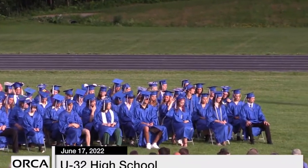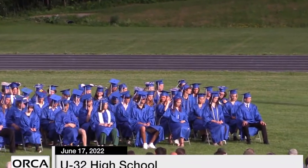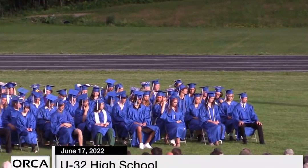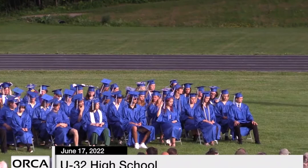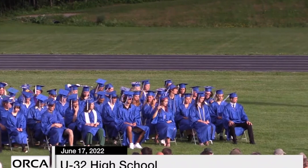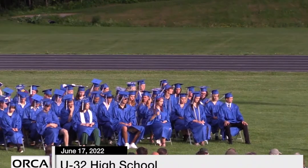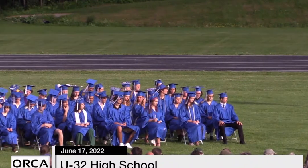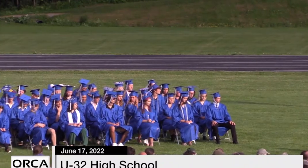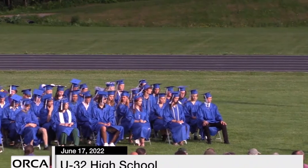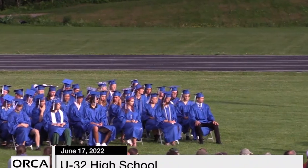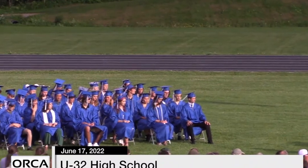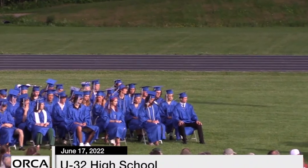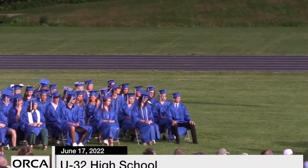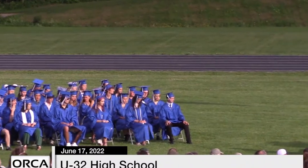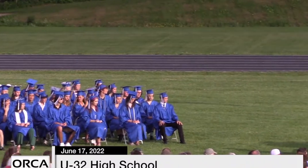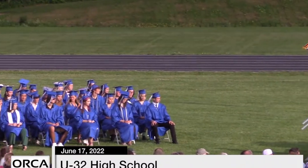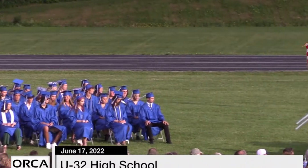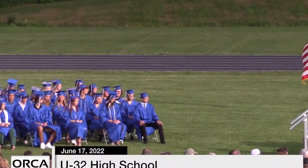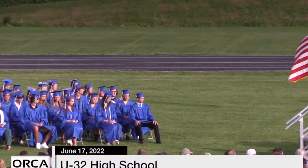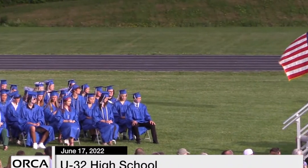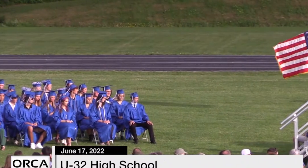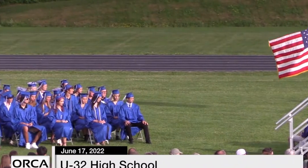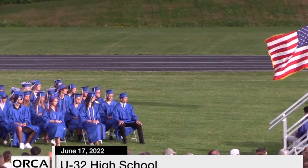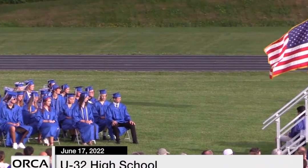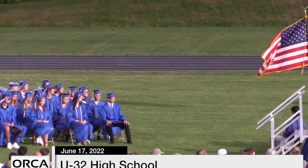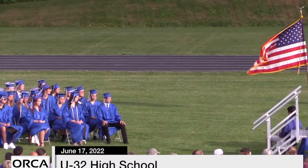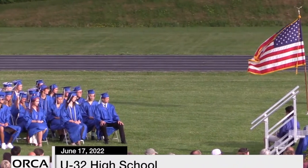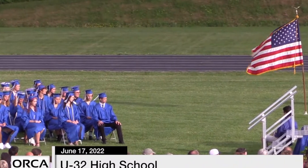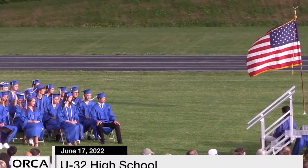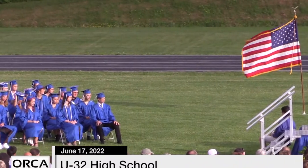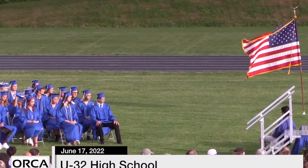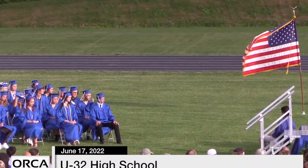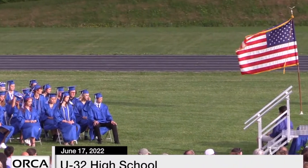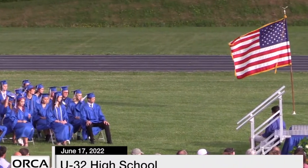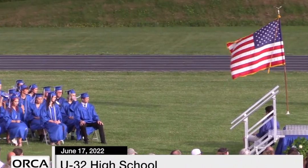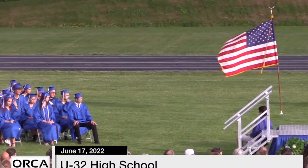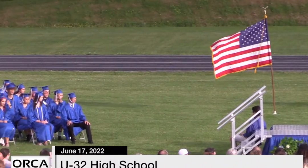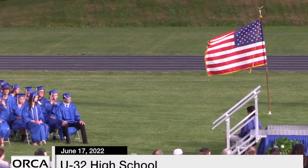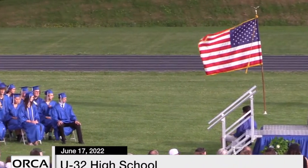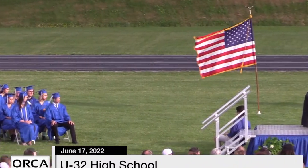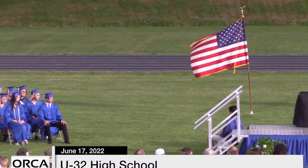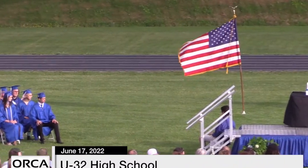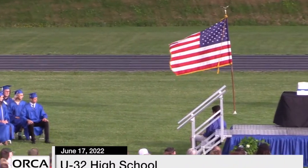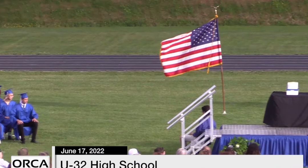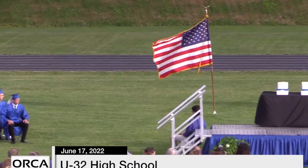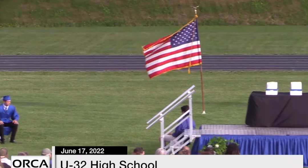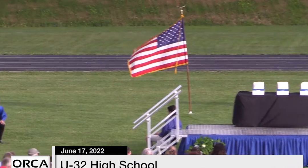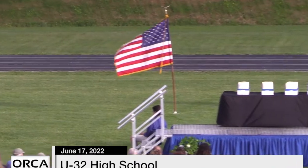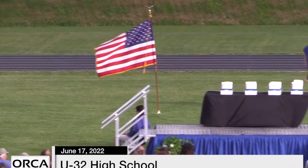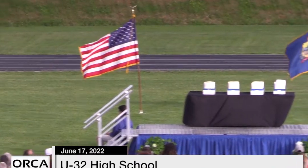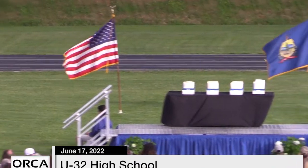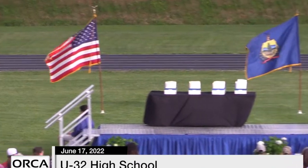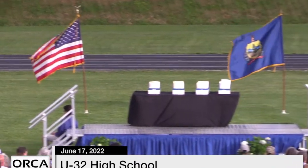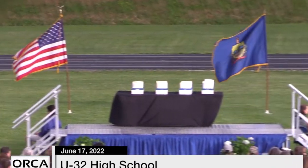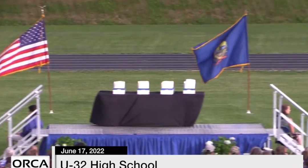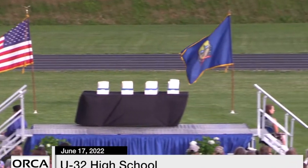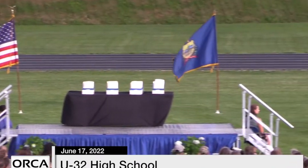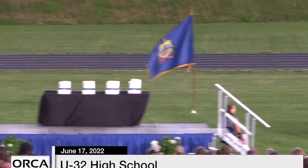be successful. So if you were a mentor to a younger student in your time here at U32, would you stand to be recognized as